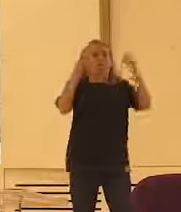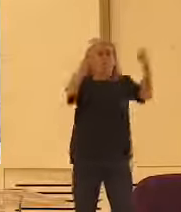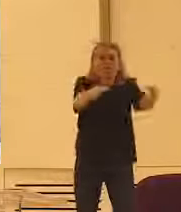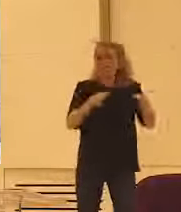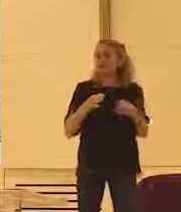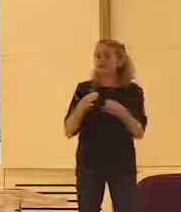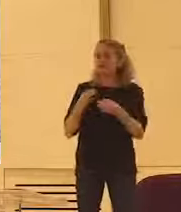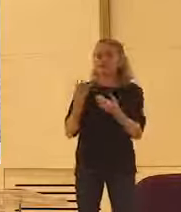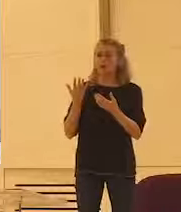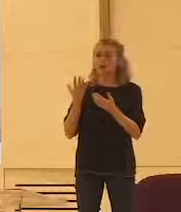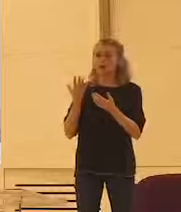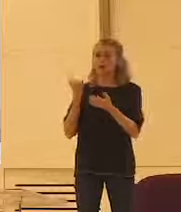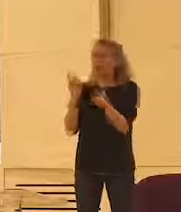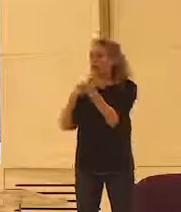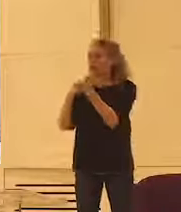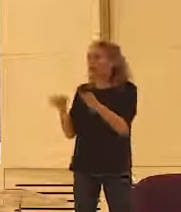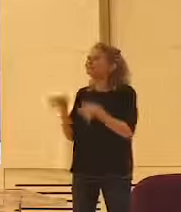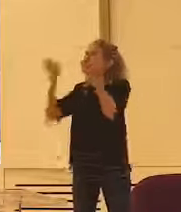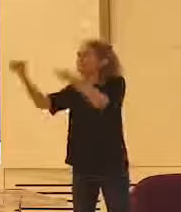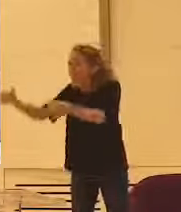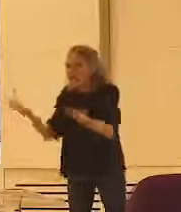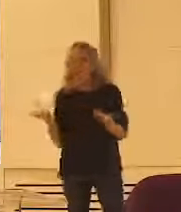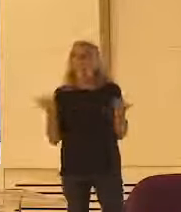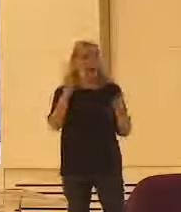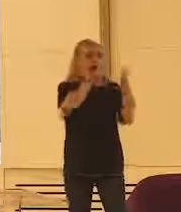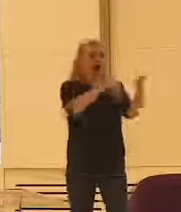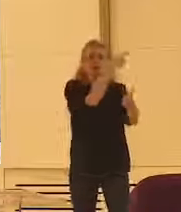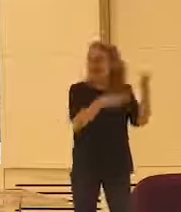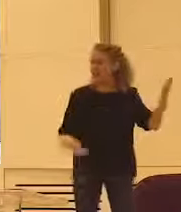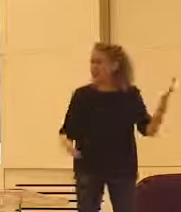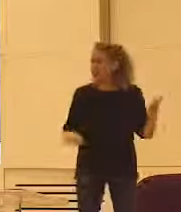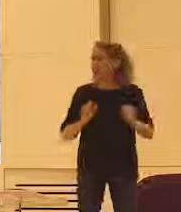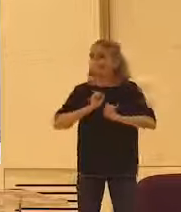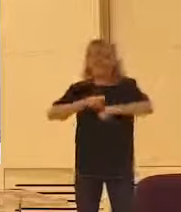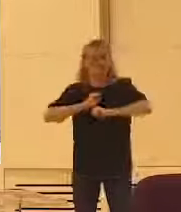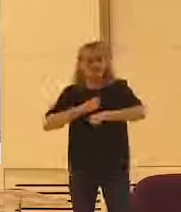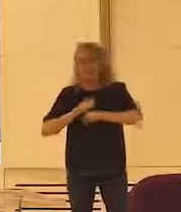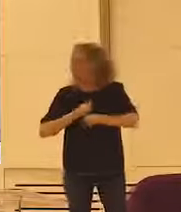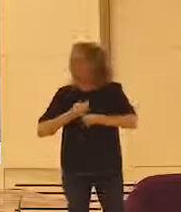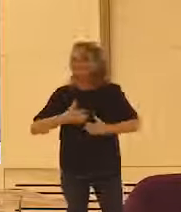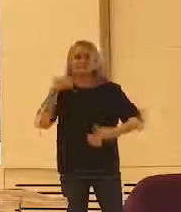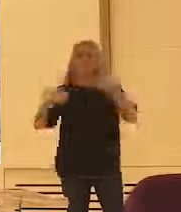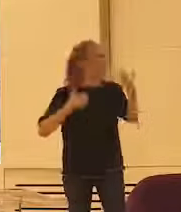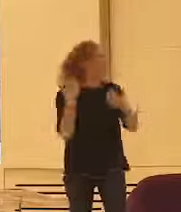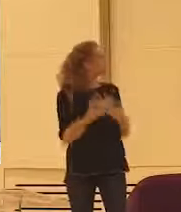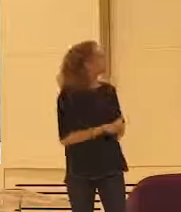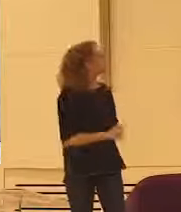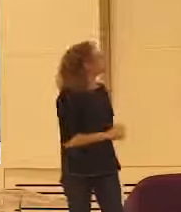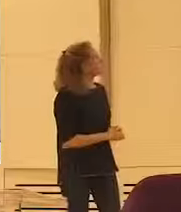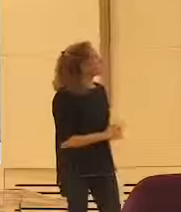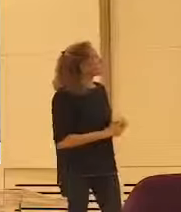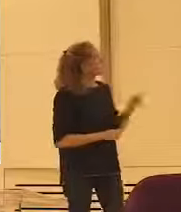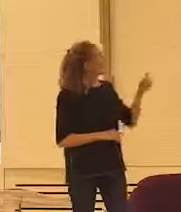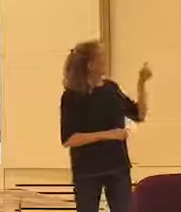book somebody and then the appointments are delayed or cancelled, and there's frustration that gets more and more and worse and